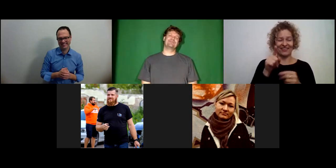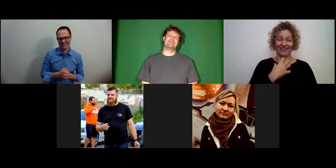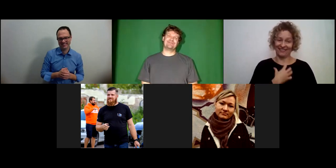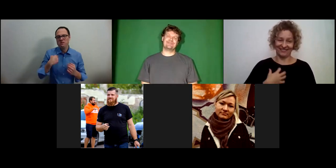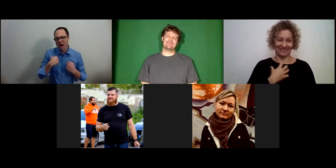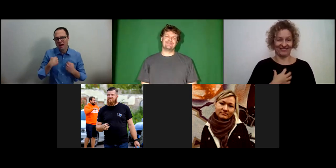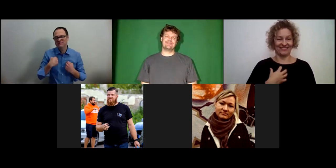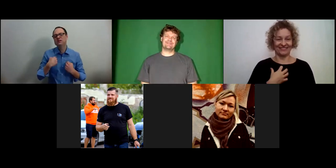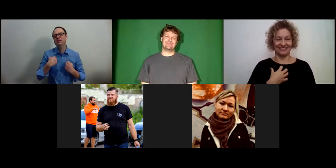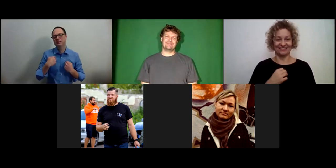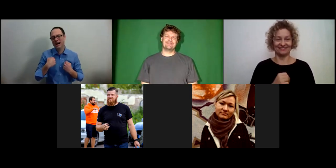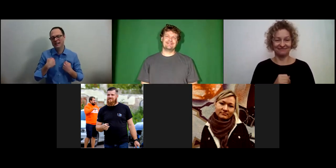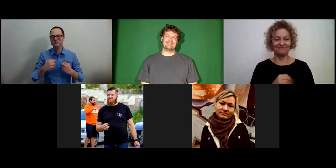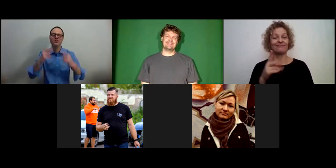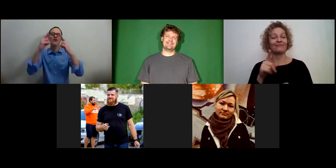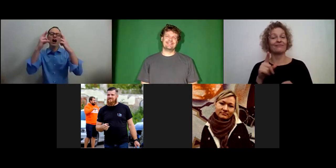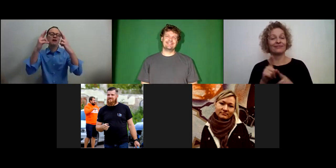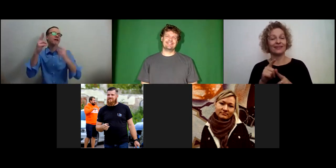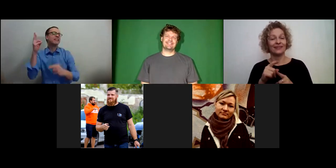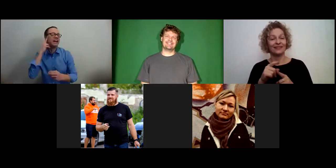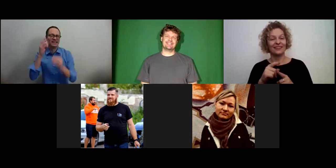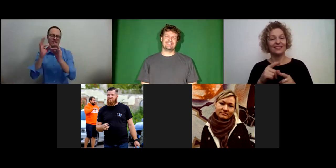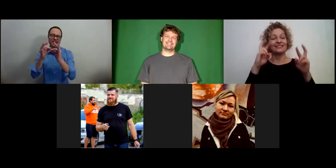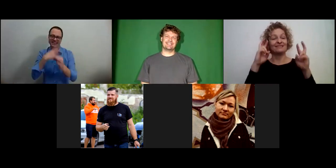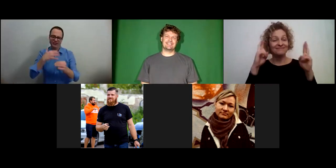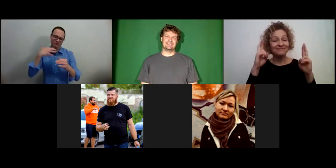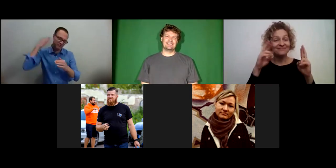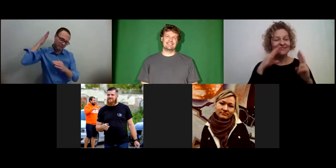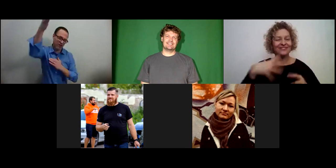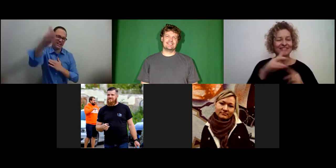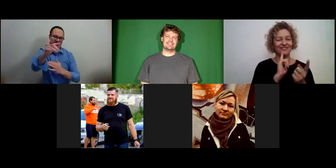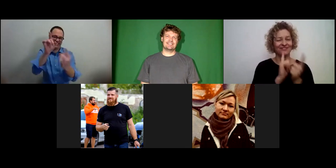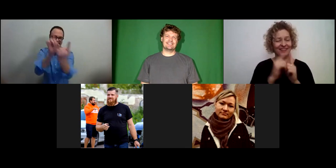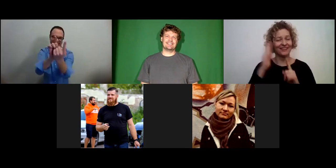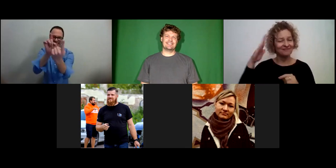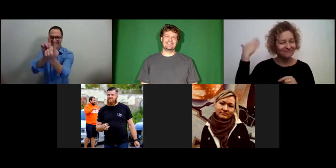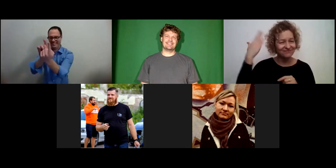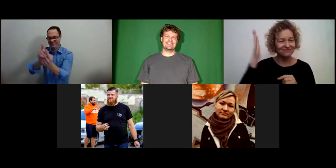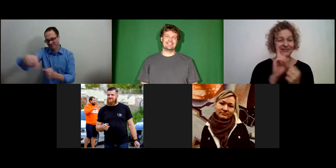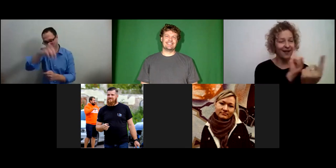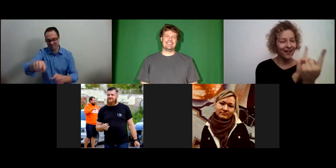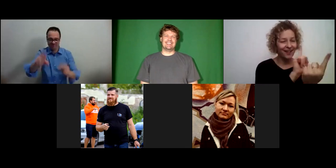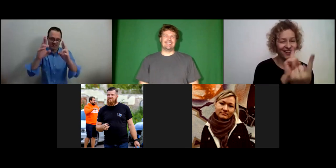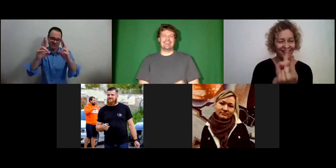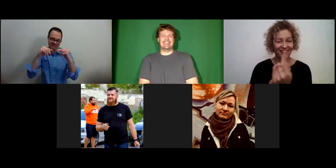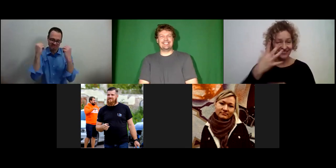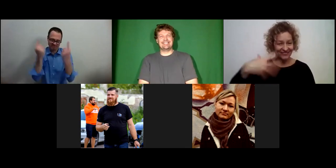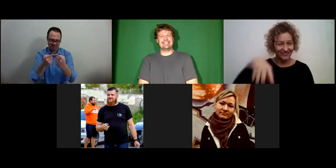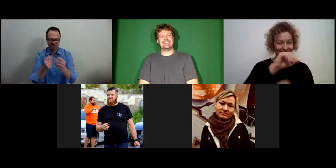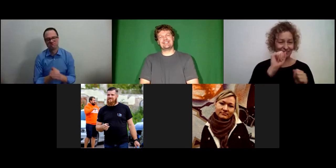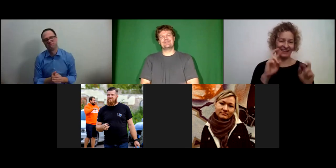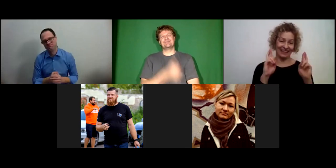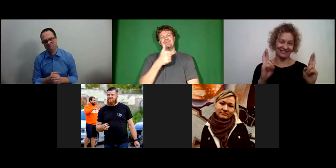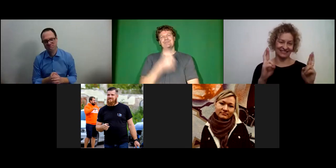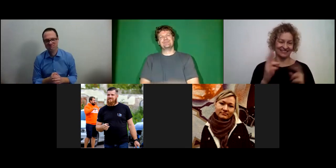life story. I think that's really important to get it out there. So thank you all. I want to also thank all the deaf